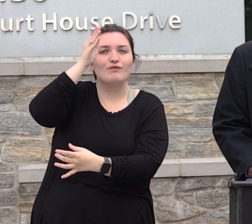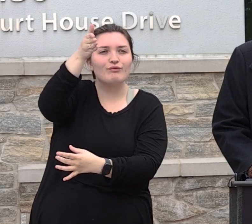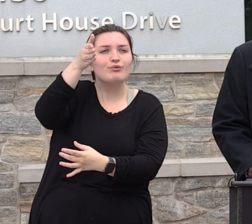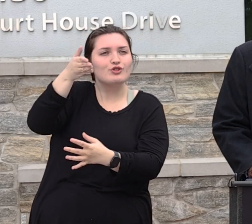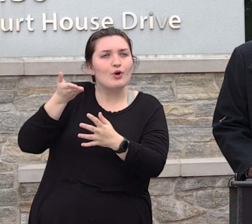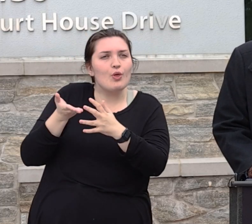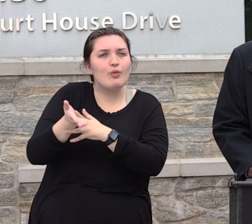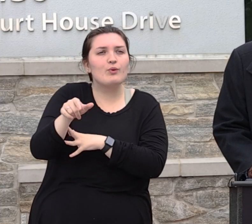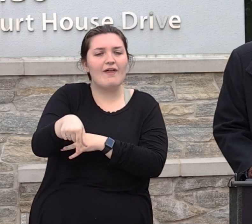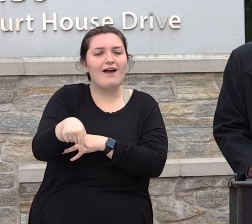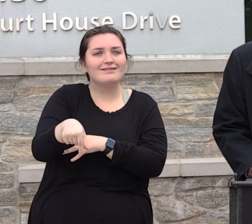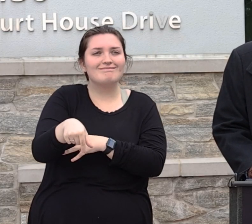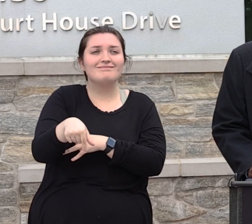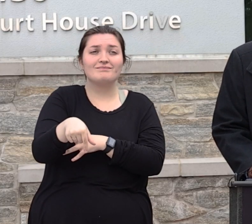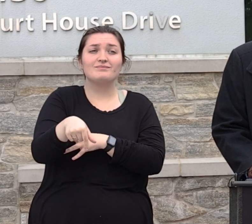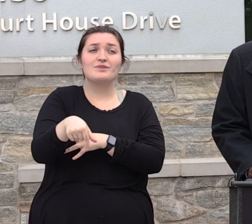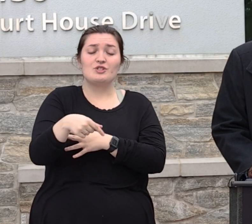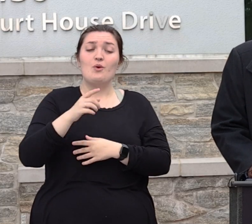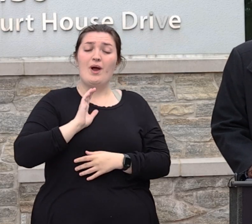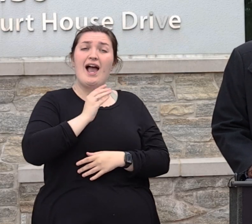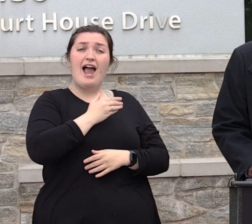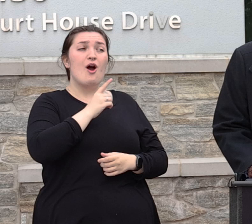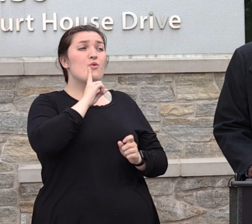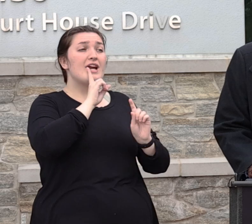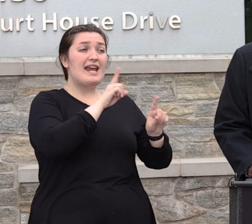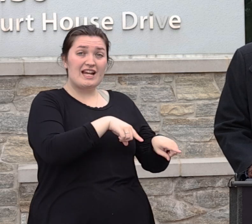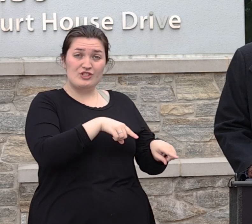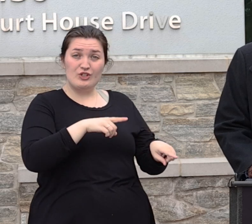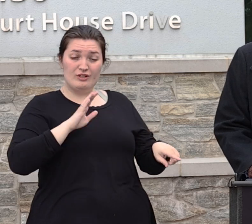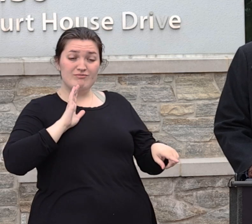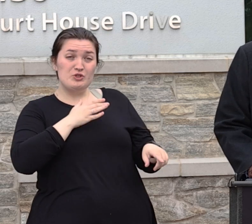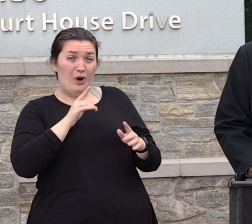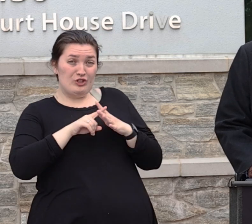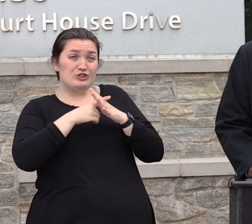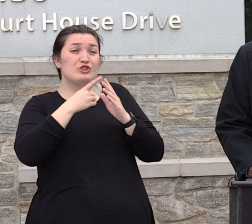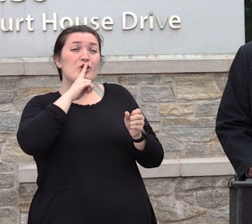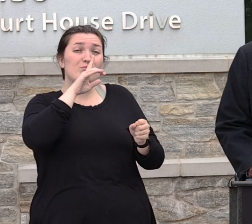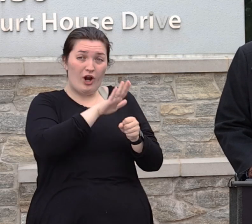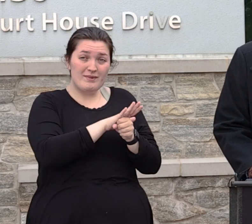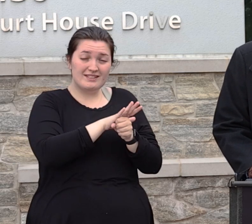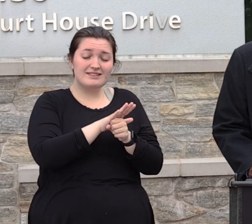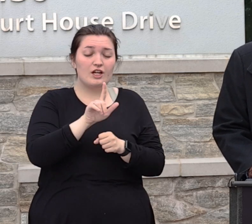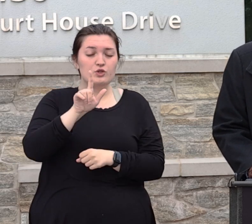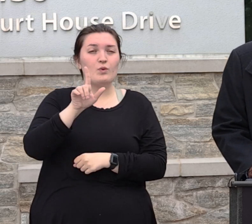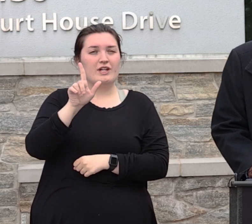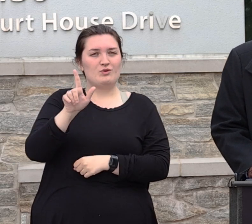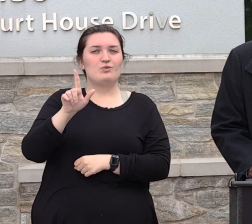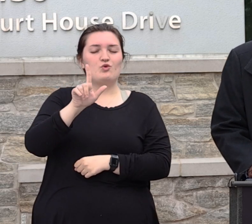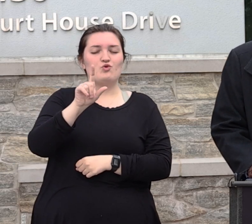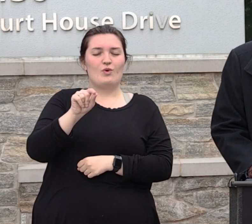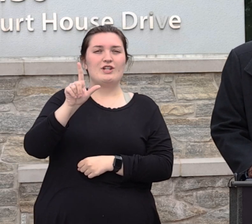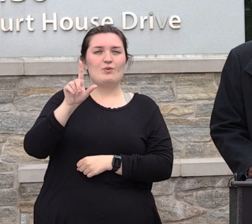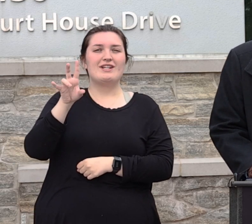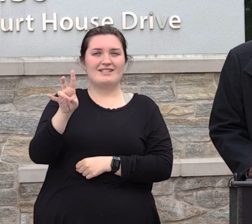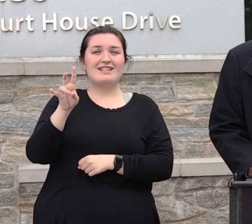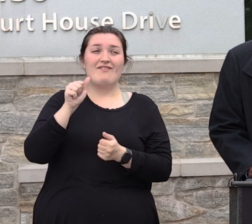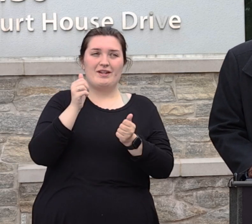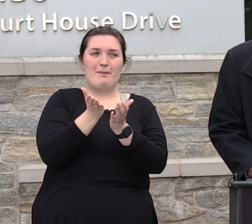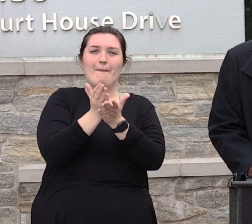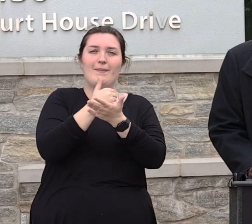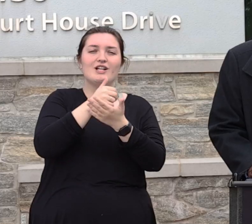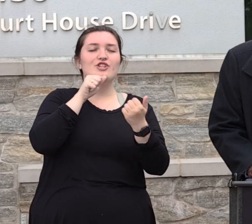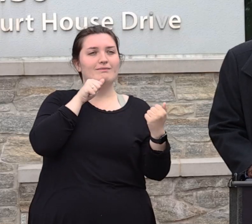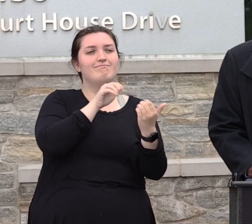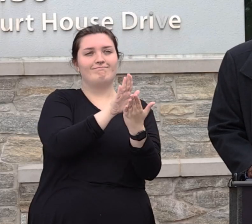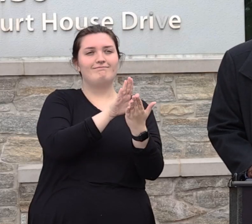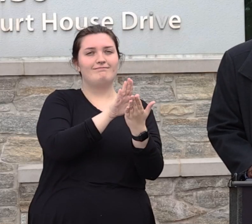our answer to that promise. It is our statement that even in uncertain times, we will not waver